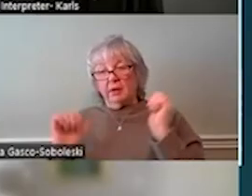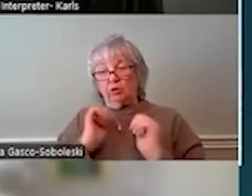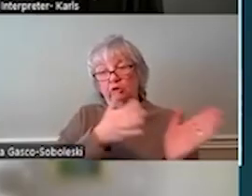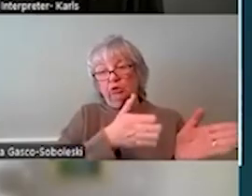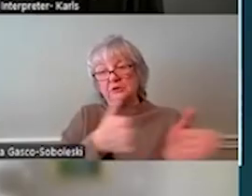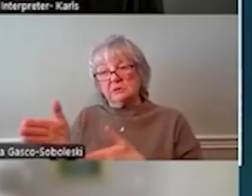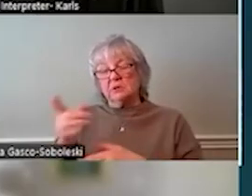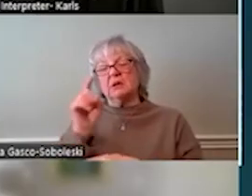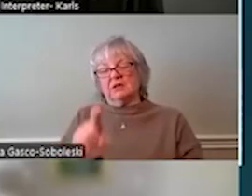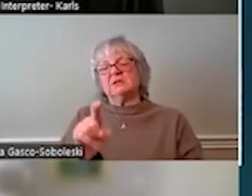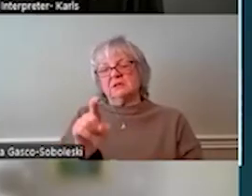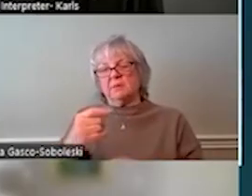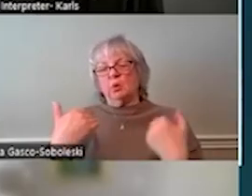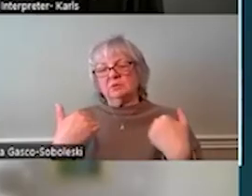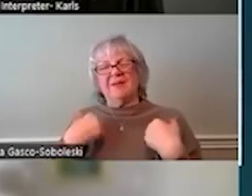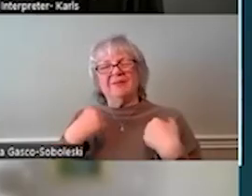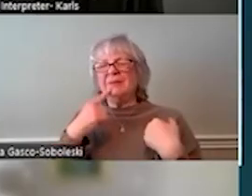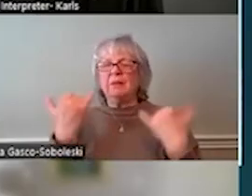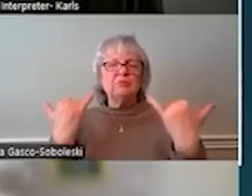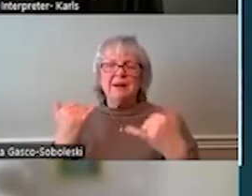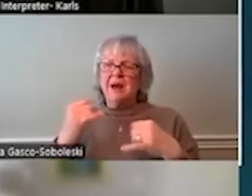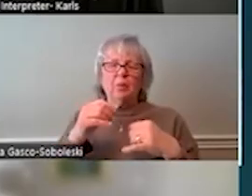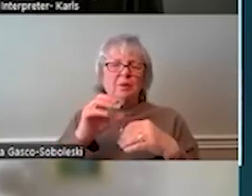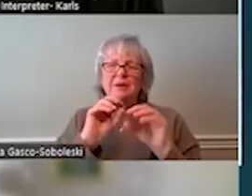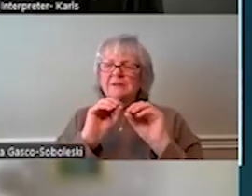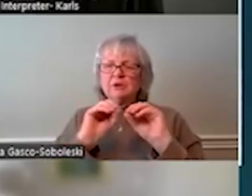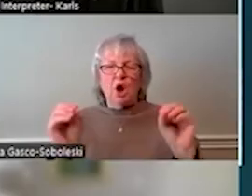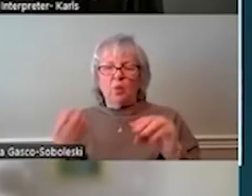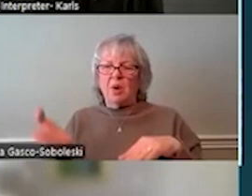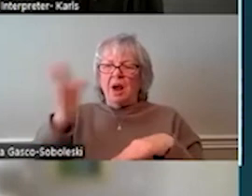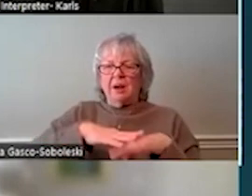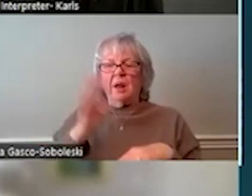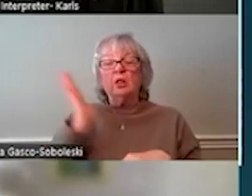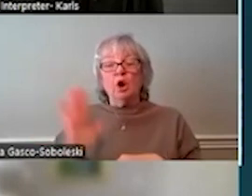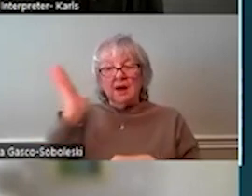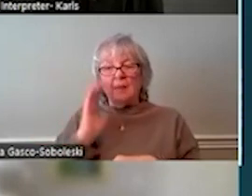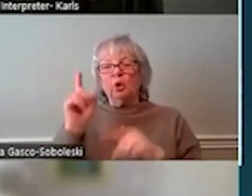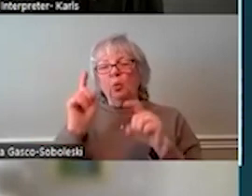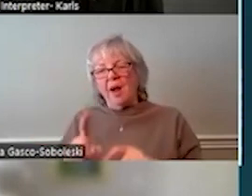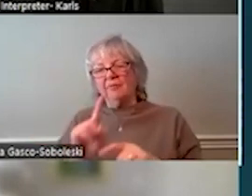and movie theaters, there are 10 different movies happening in one movie theater.